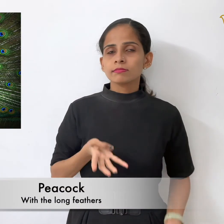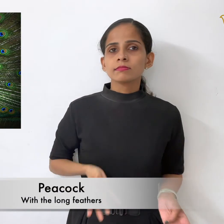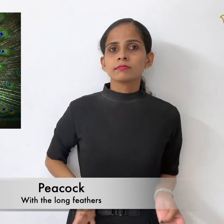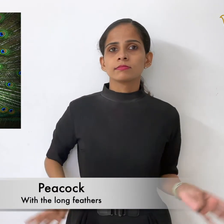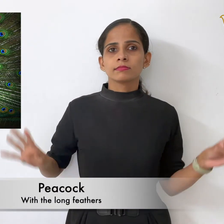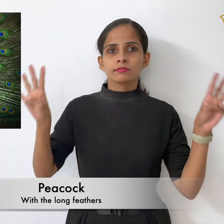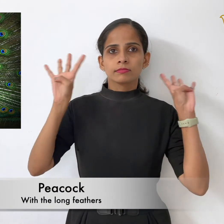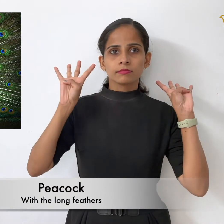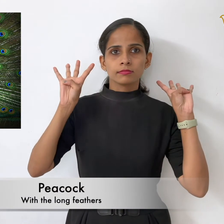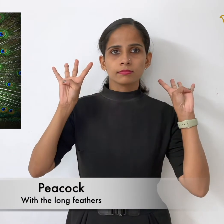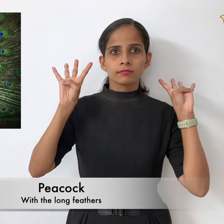Peacock.